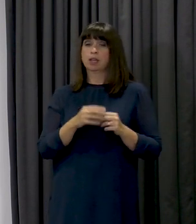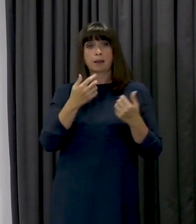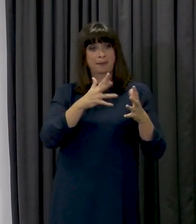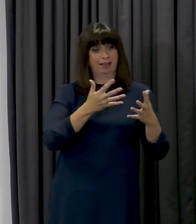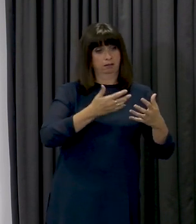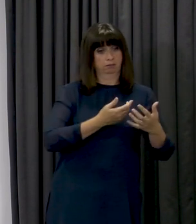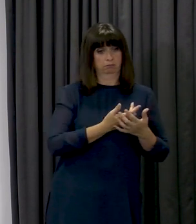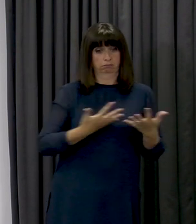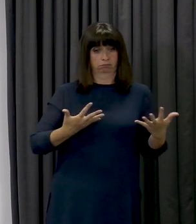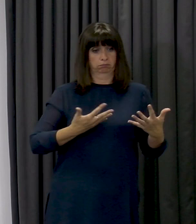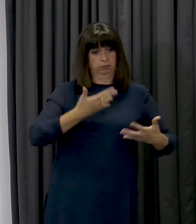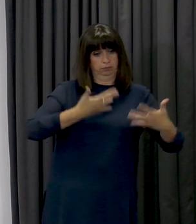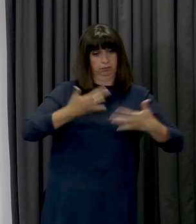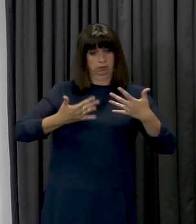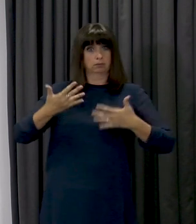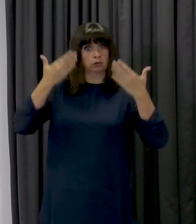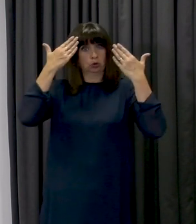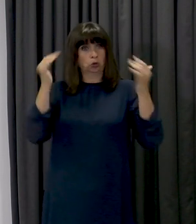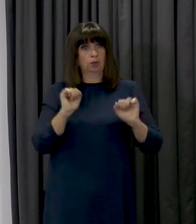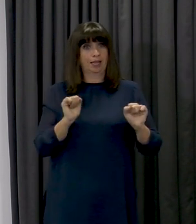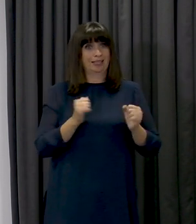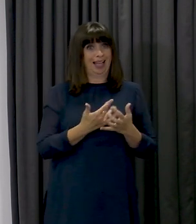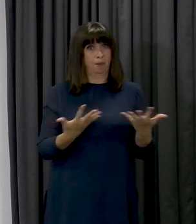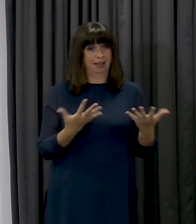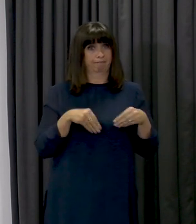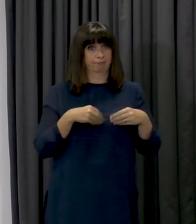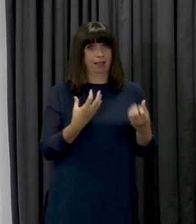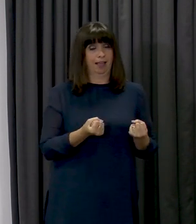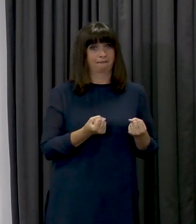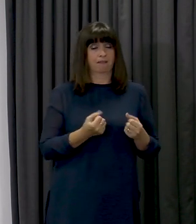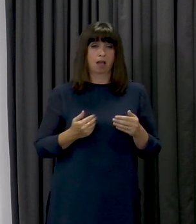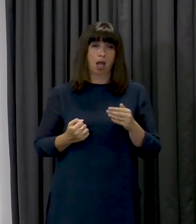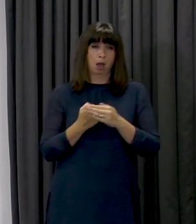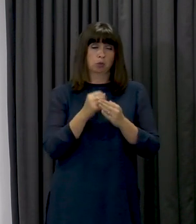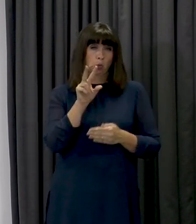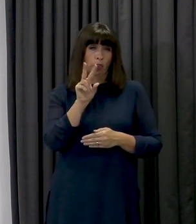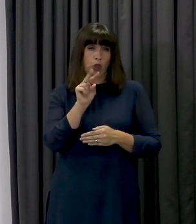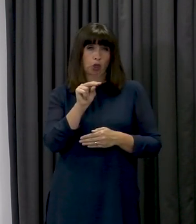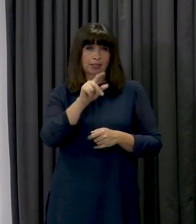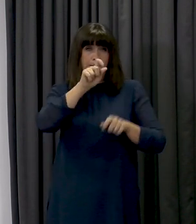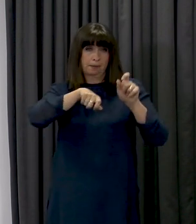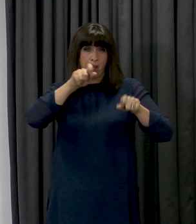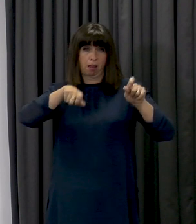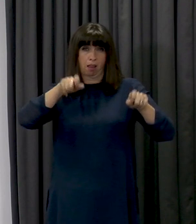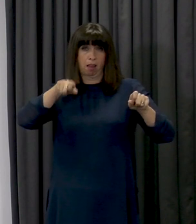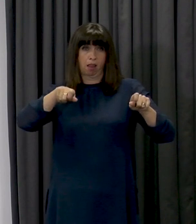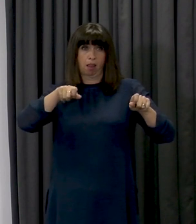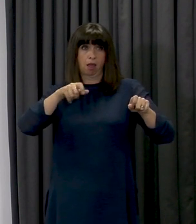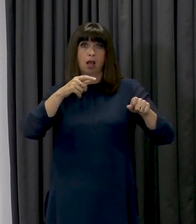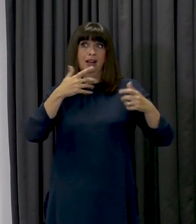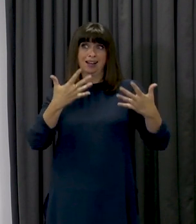those tests not yet being fully known, from Monday, up to 30 people in these locations will theoretically be able to